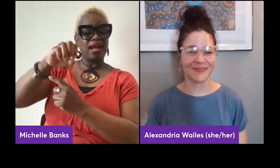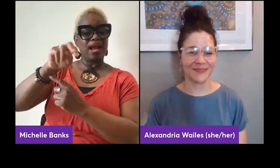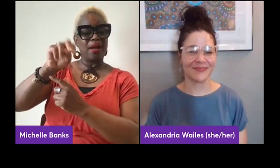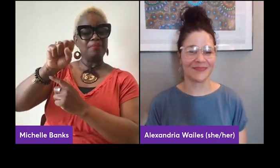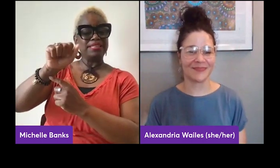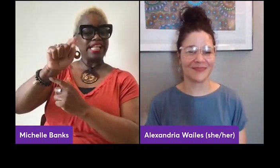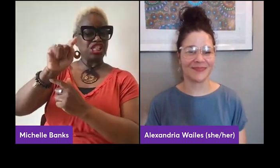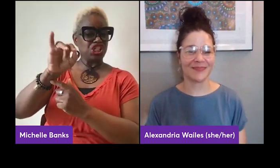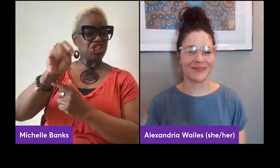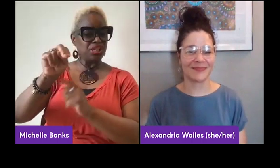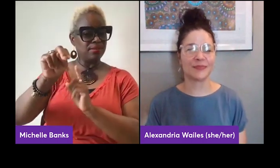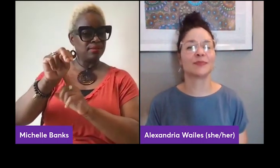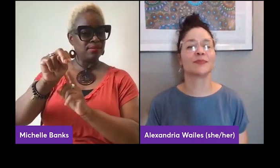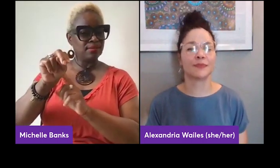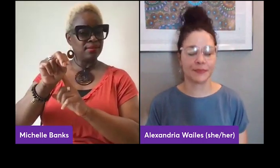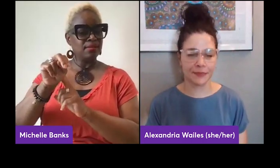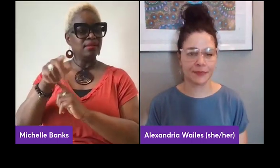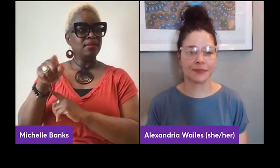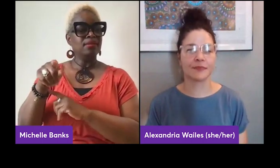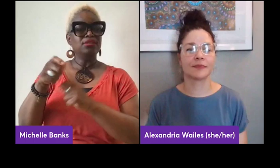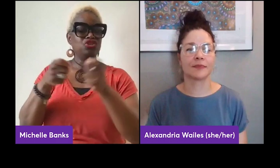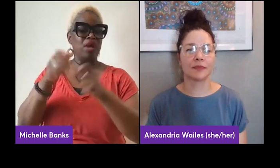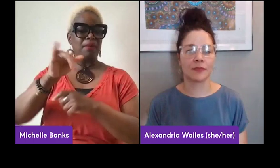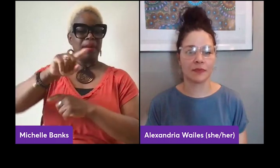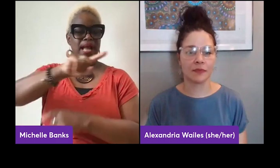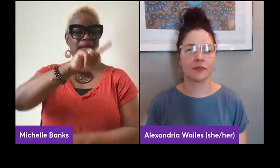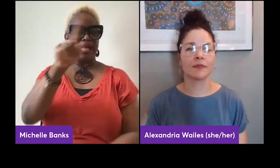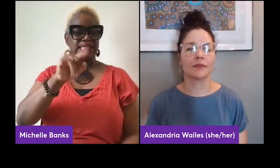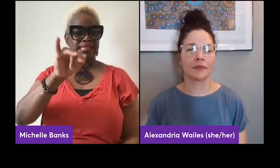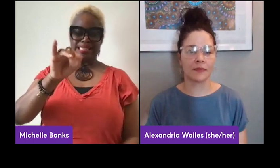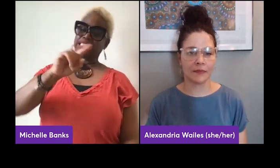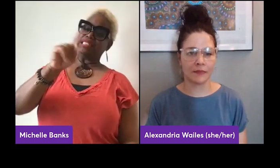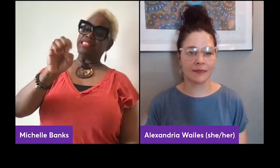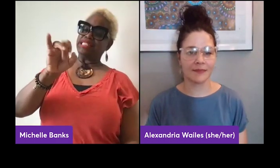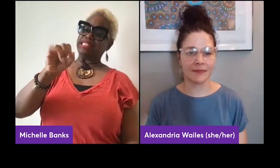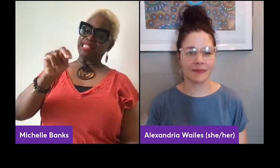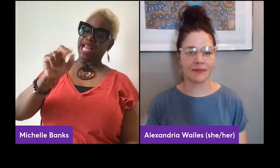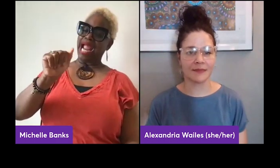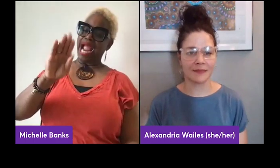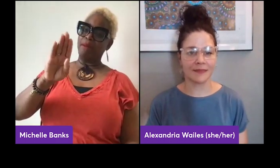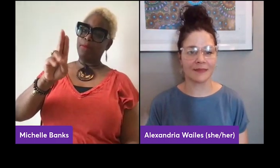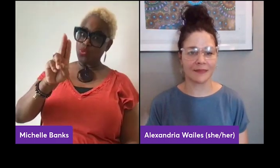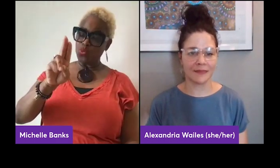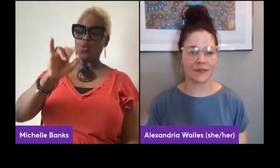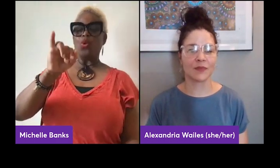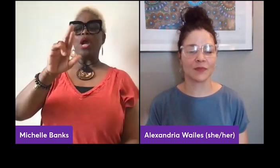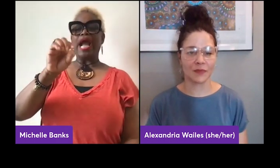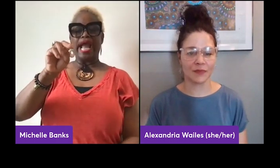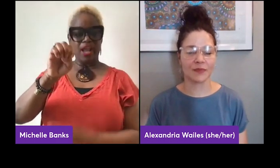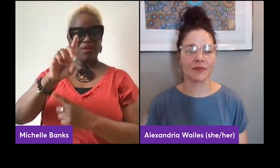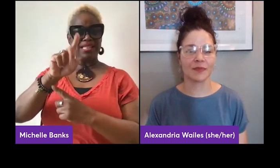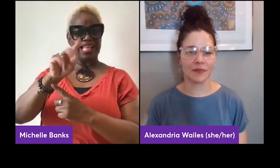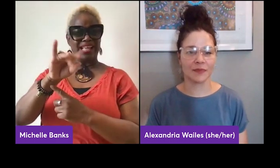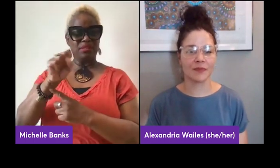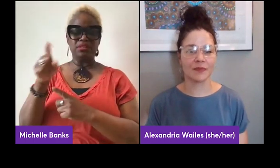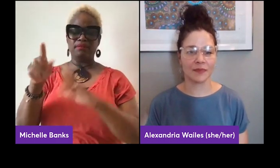Definitely. And then there was Compensation, directed by Zainabu Irene Davis, who's a fantastic